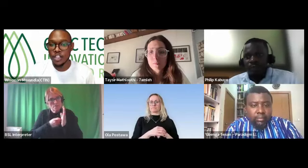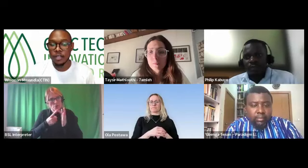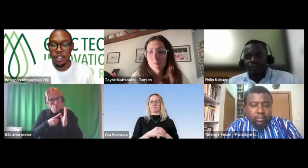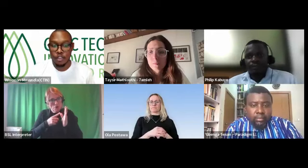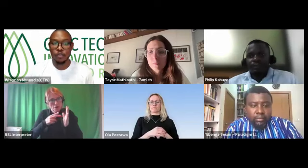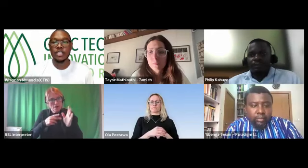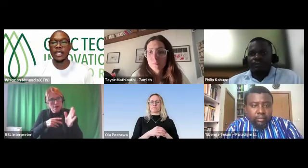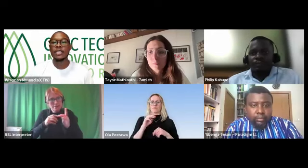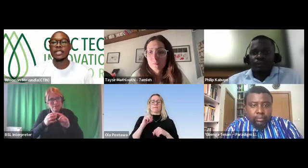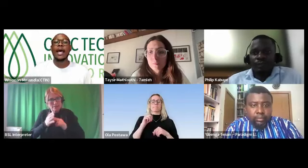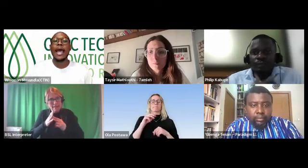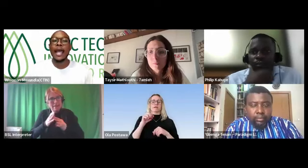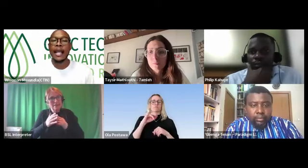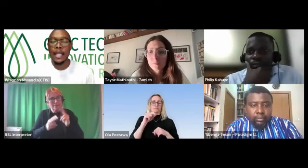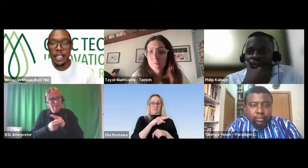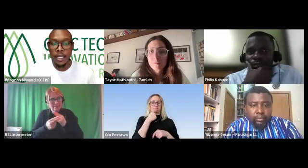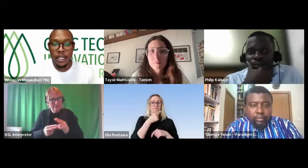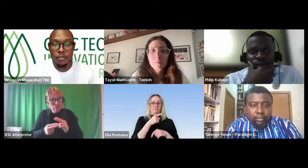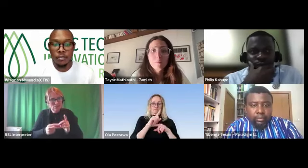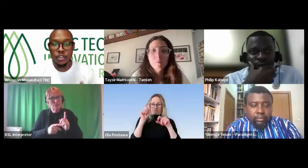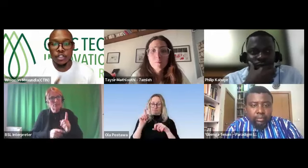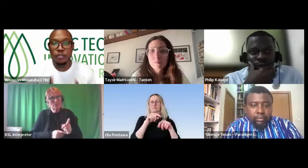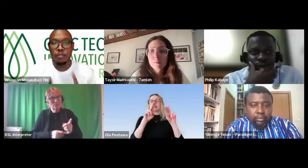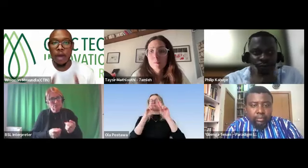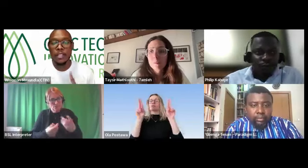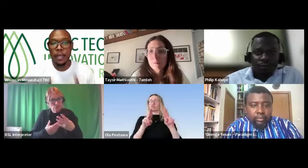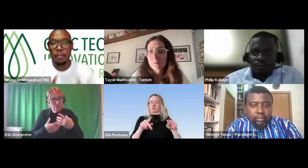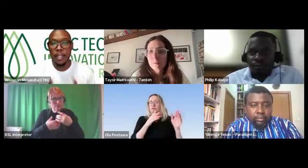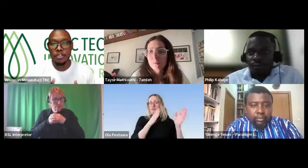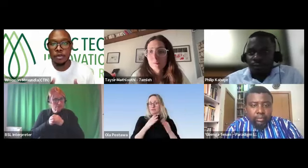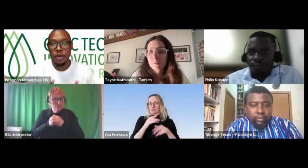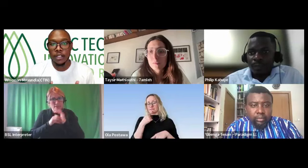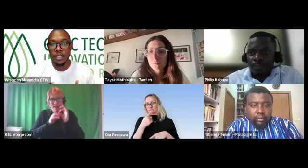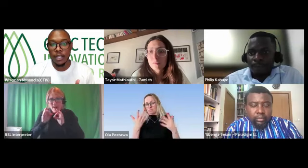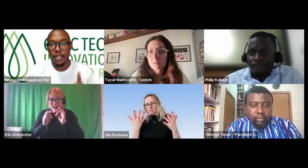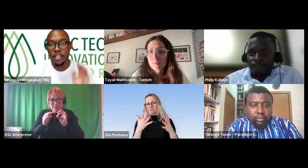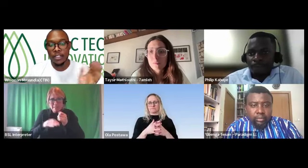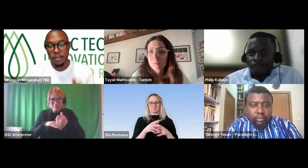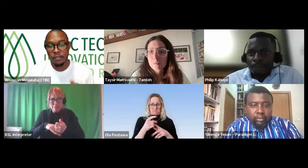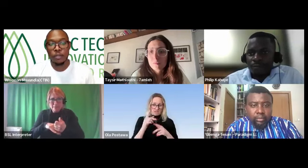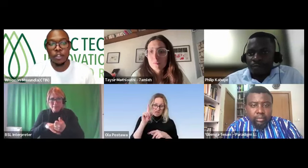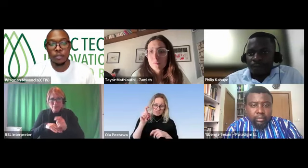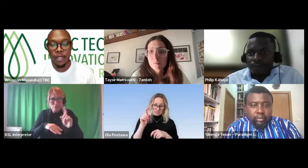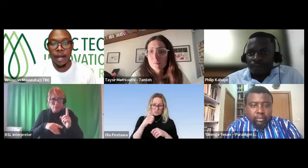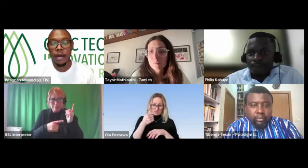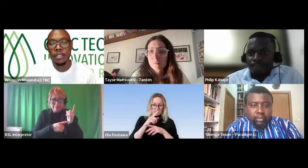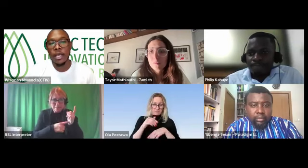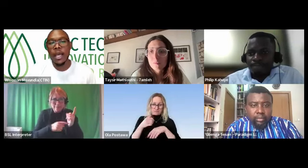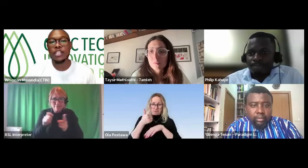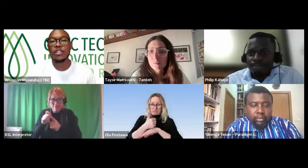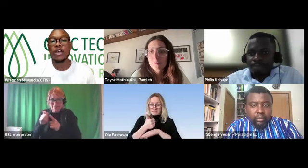Plan International in the Zoom chat. And I think she's asking based on what Taysir and Philip were